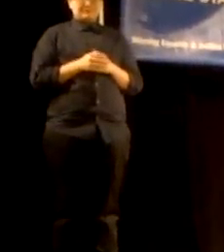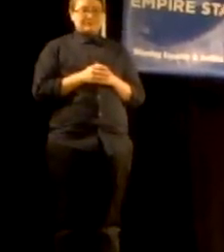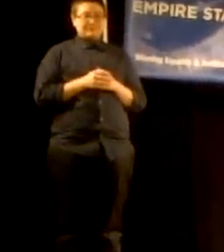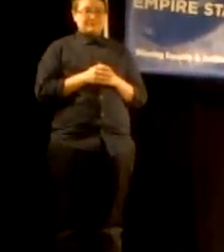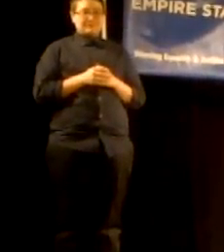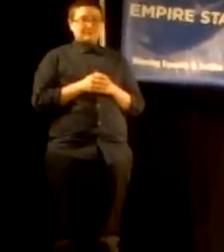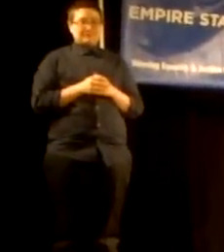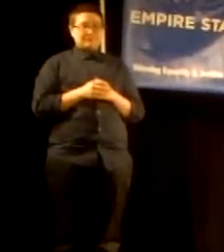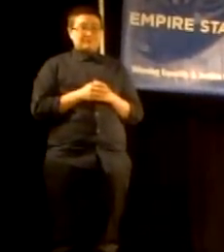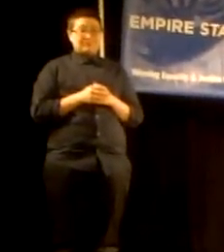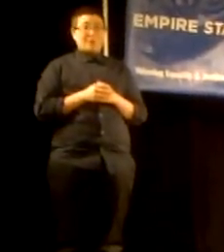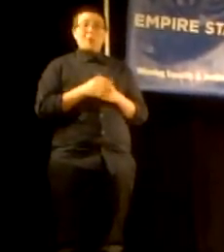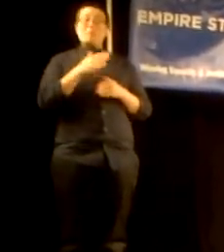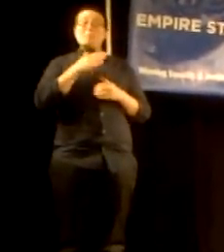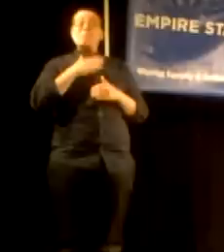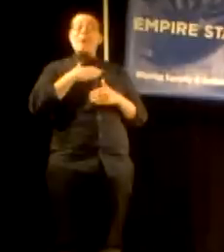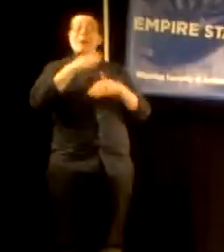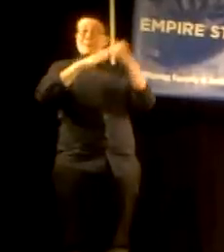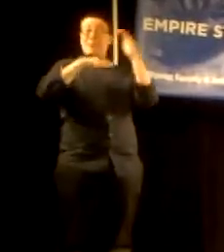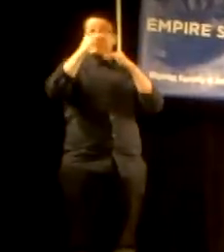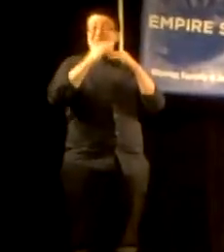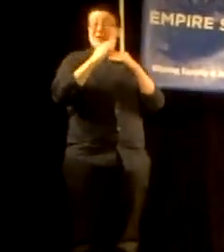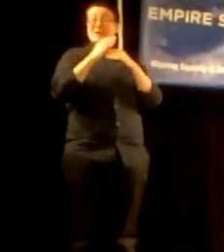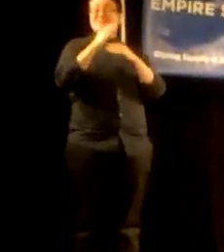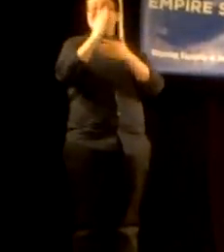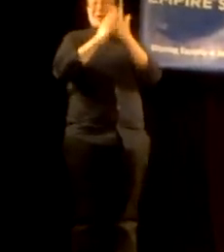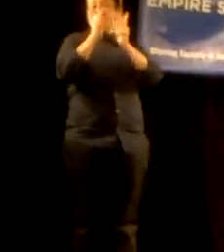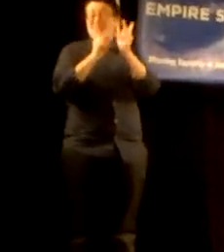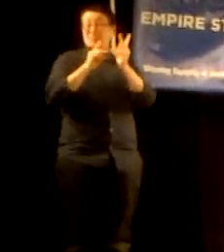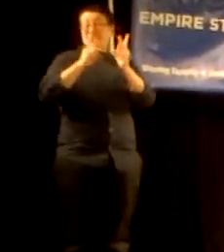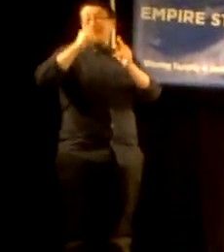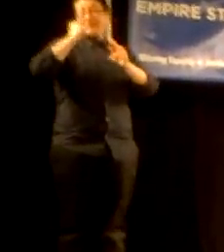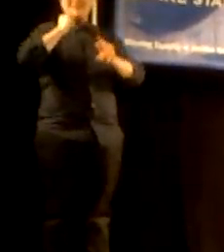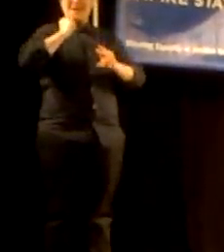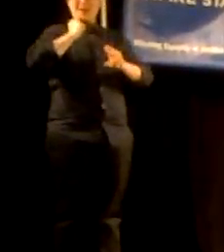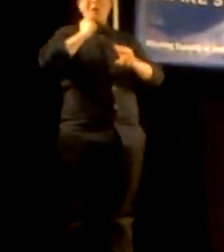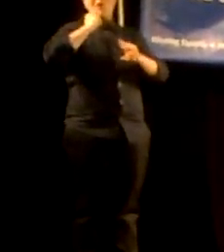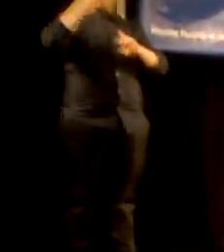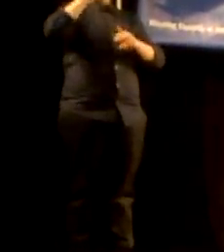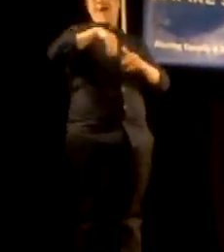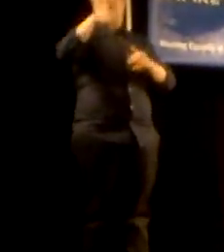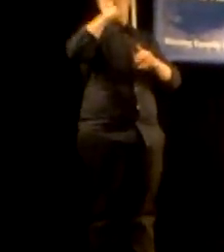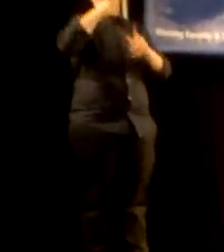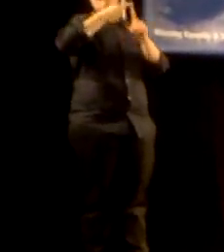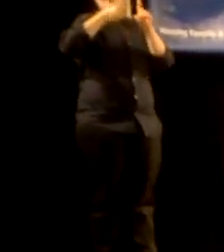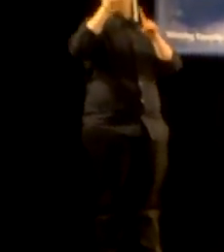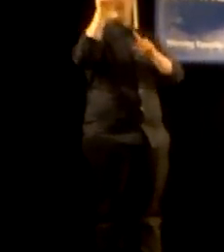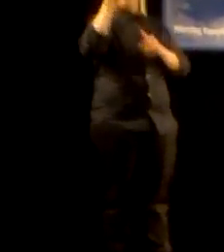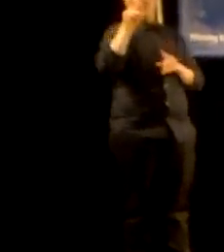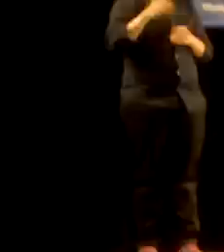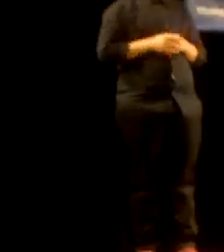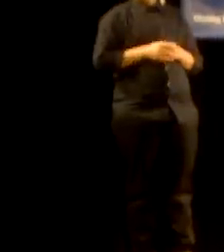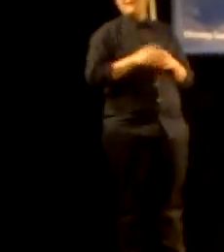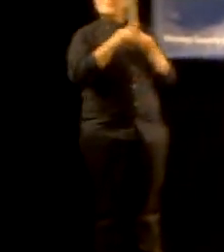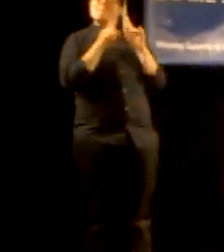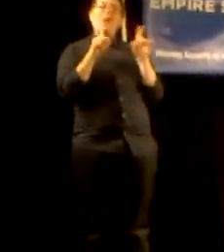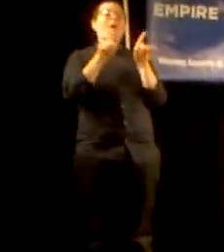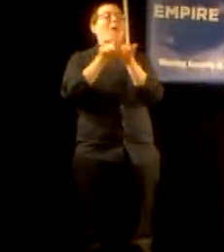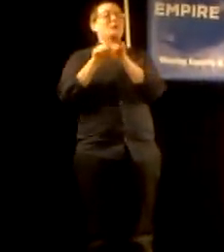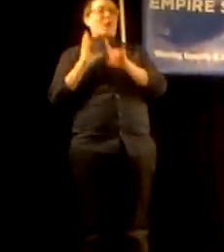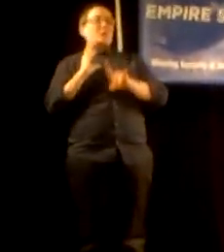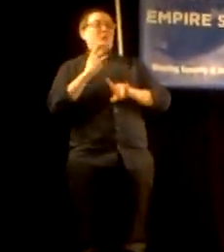the girl from TV. But I'm also a transgender woman of color who doesn't always pass as